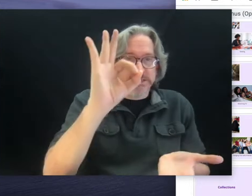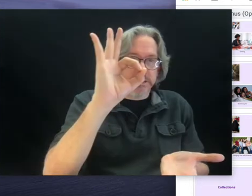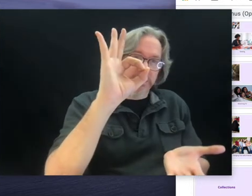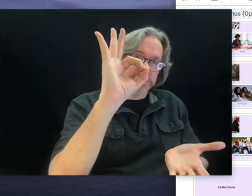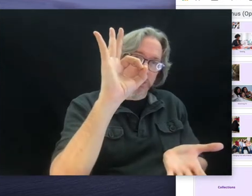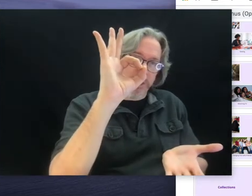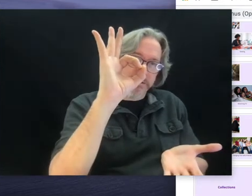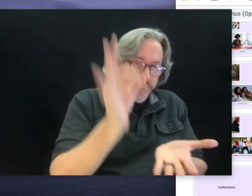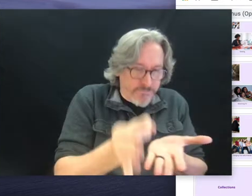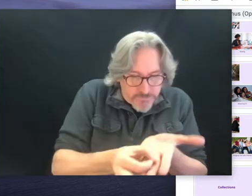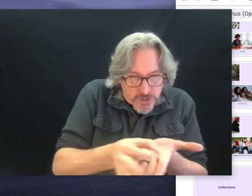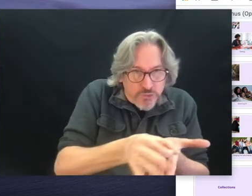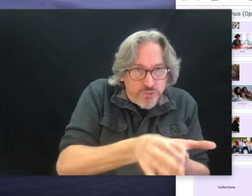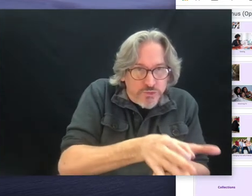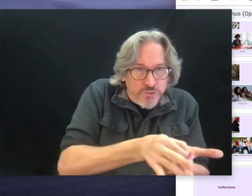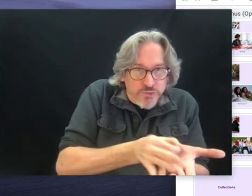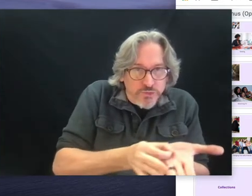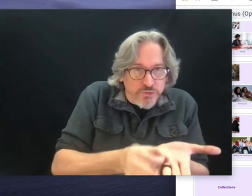Coins. Here's the coin.